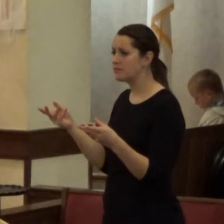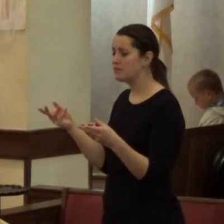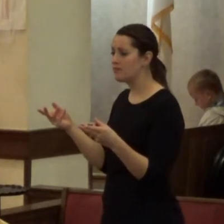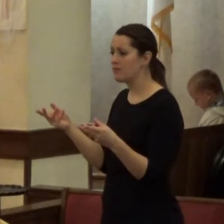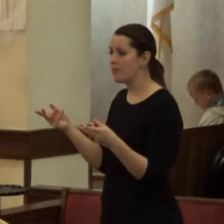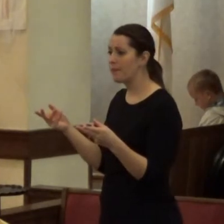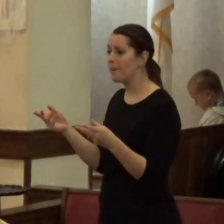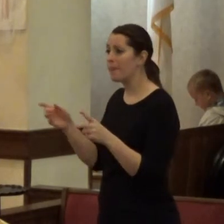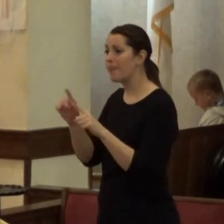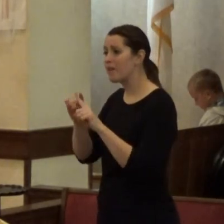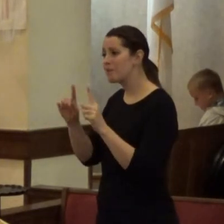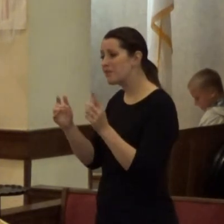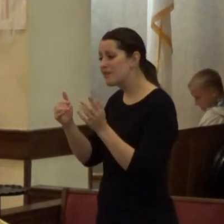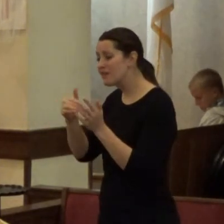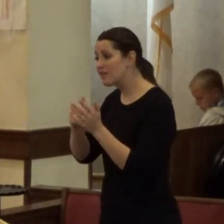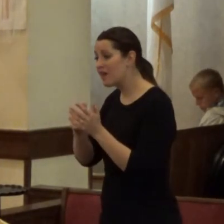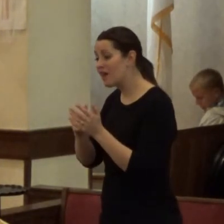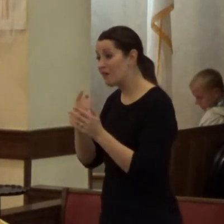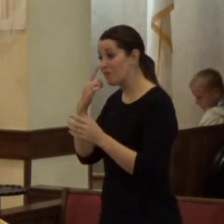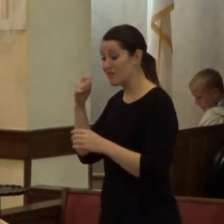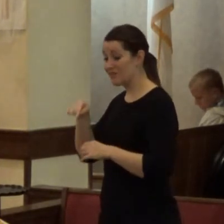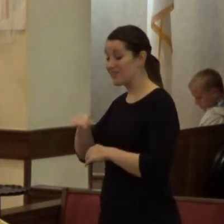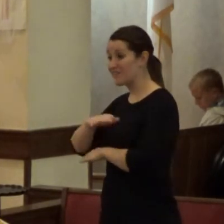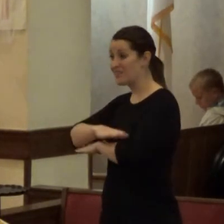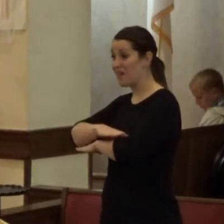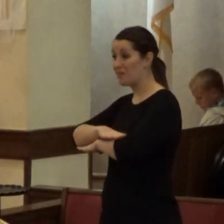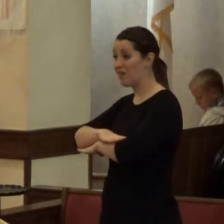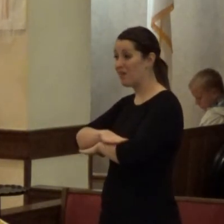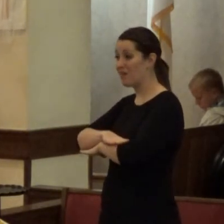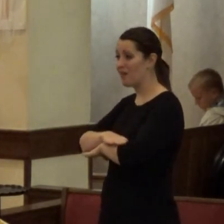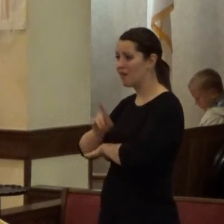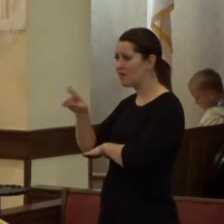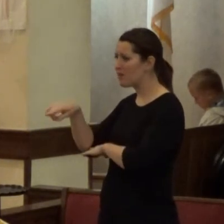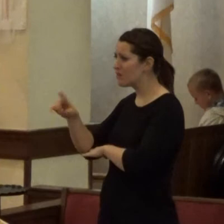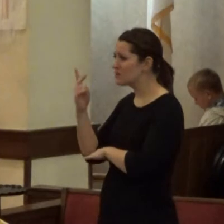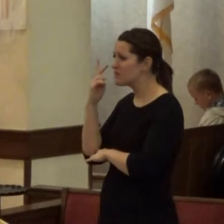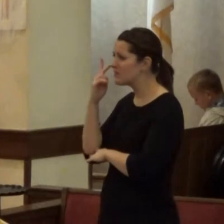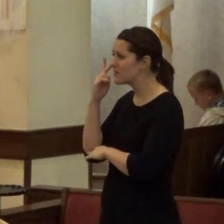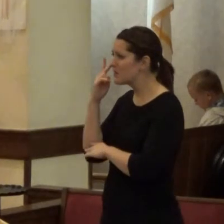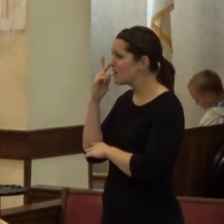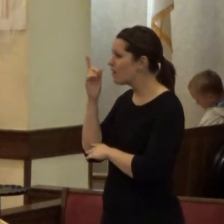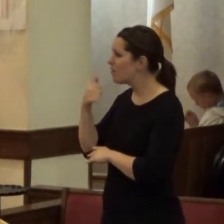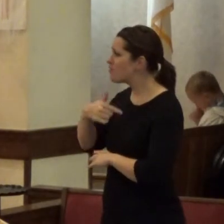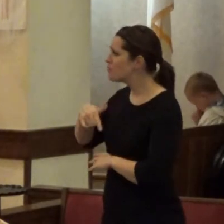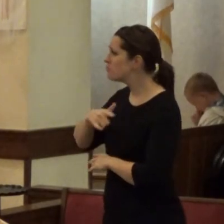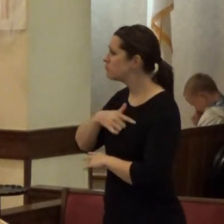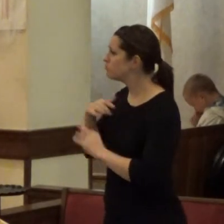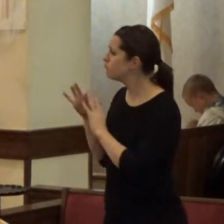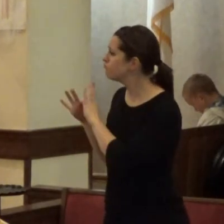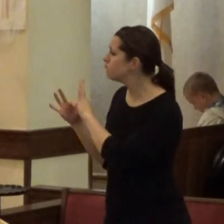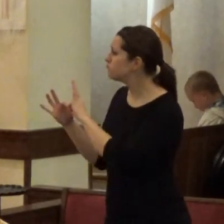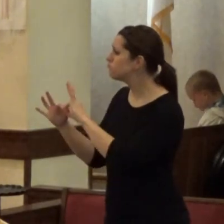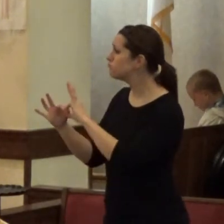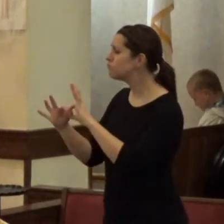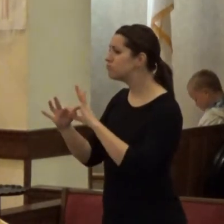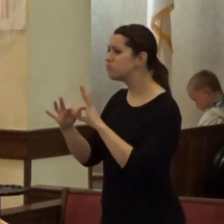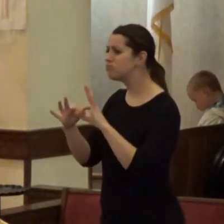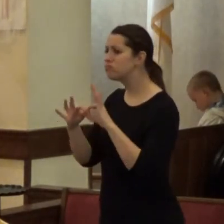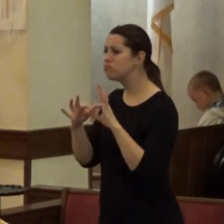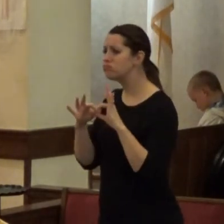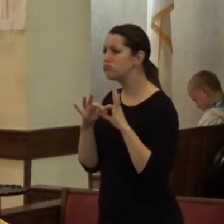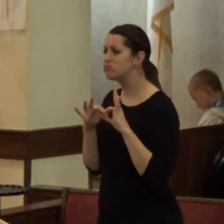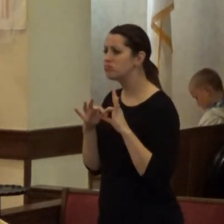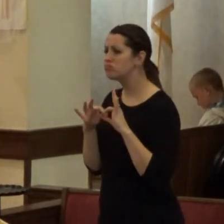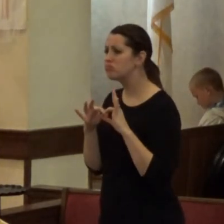But once again, because of the table, you see, we are woven together